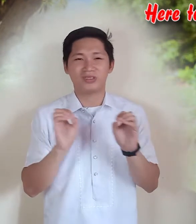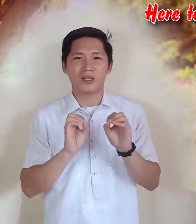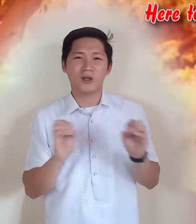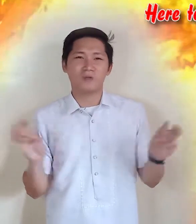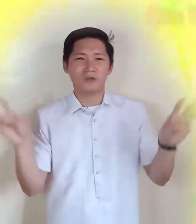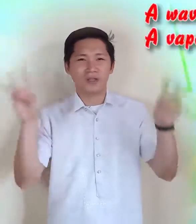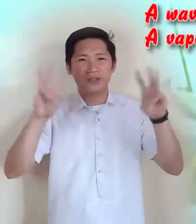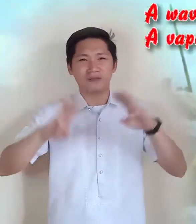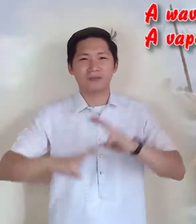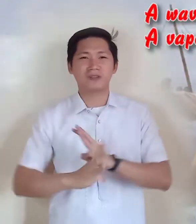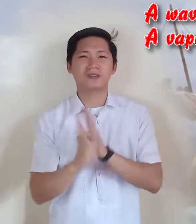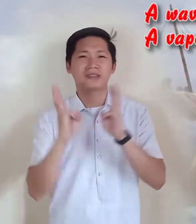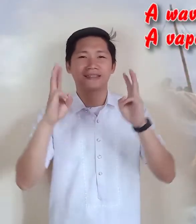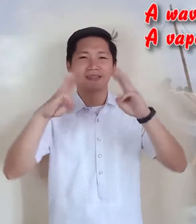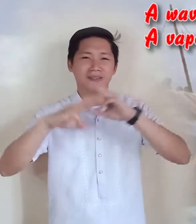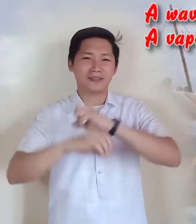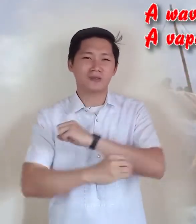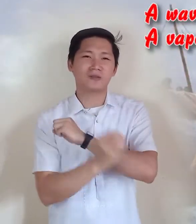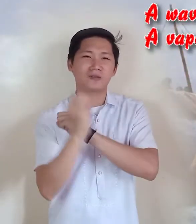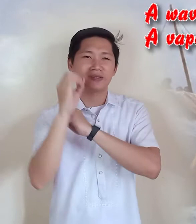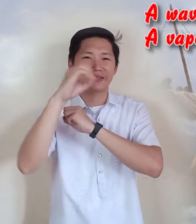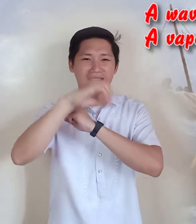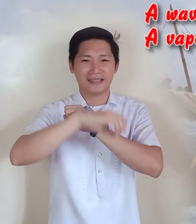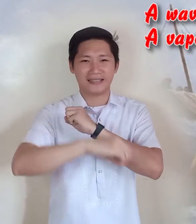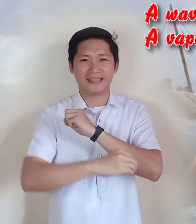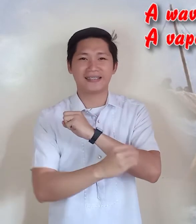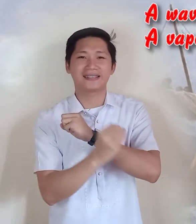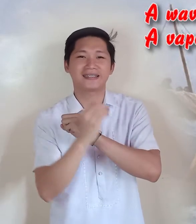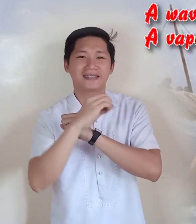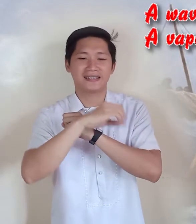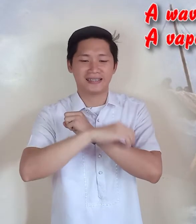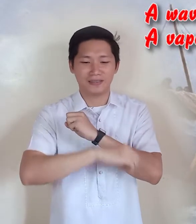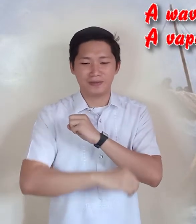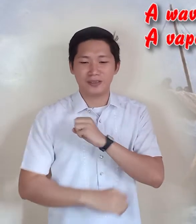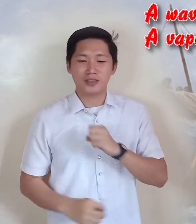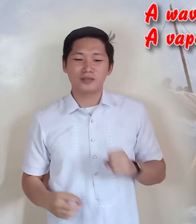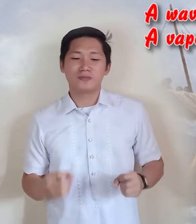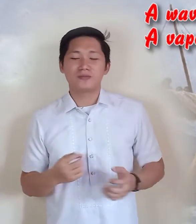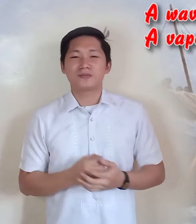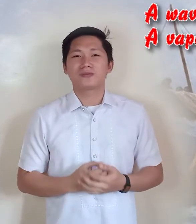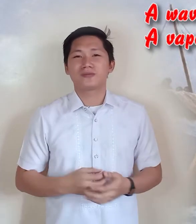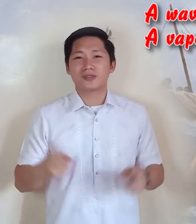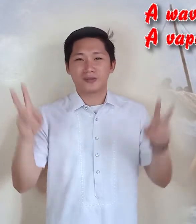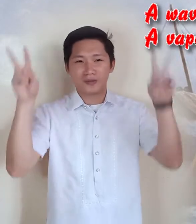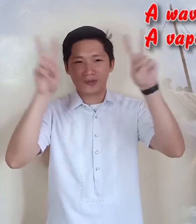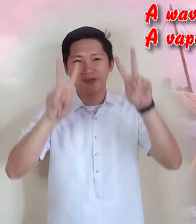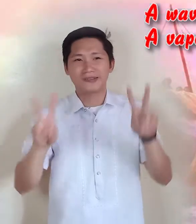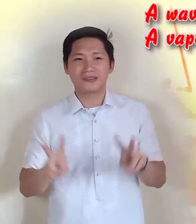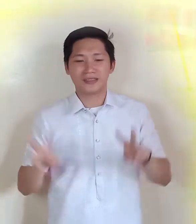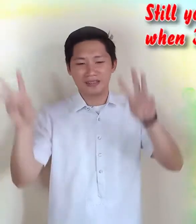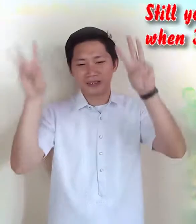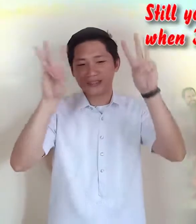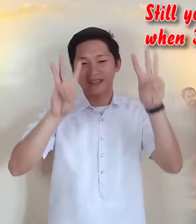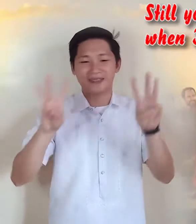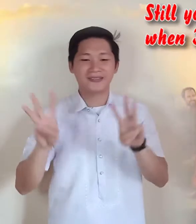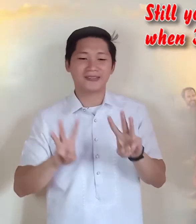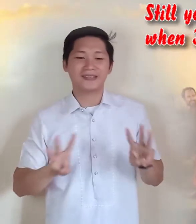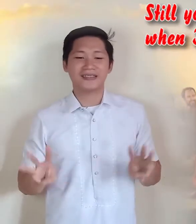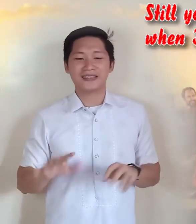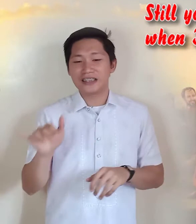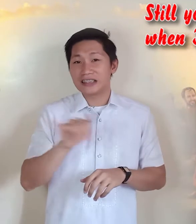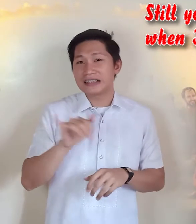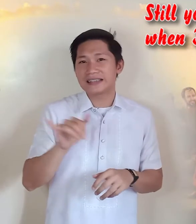tomorrow. A wave tossed in the ocean, a vapor in the wind. Still